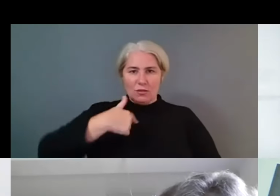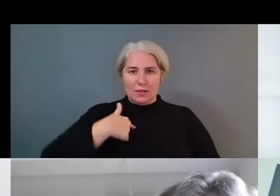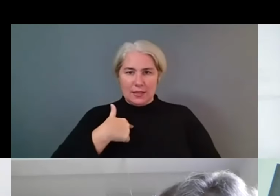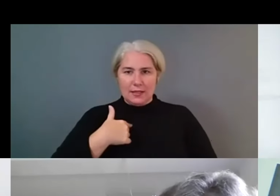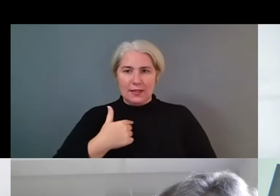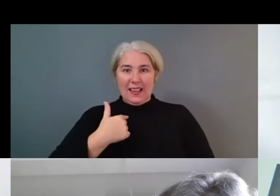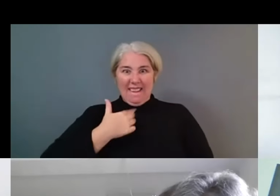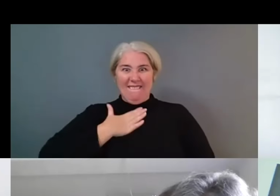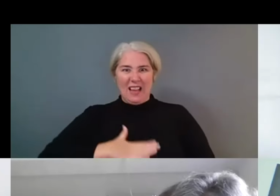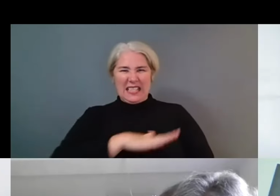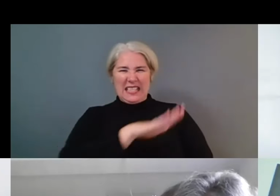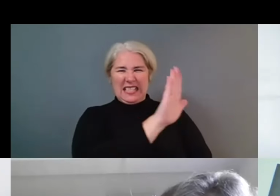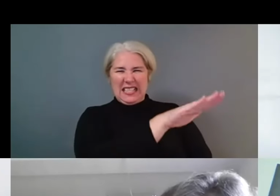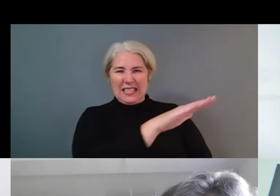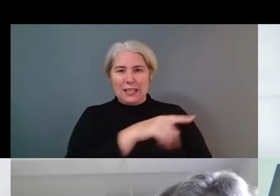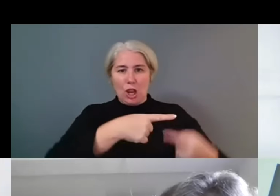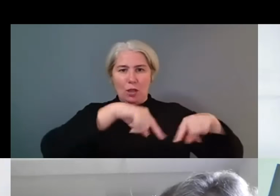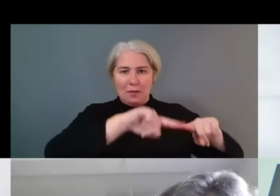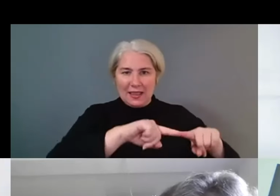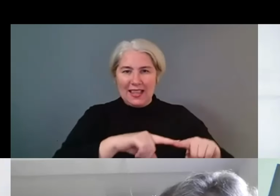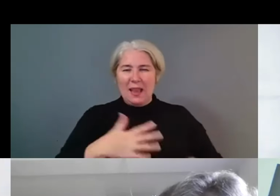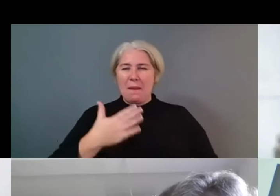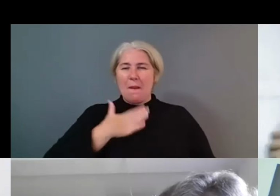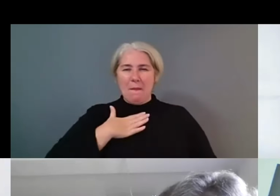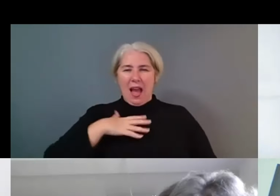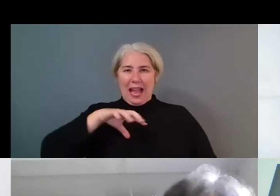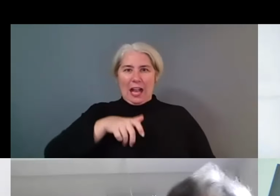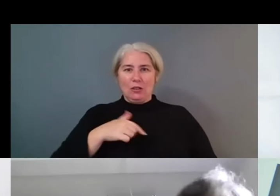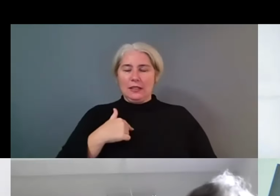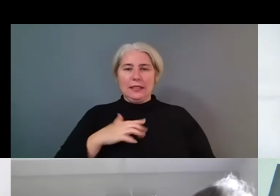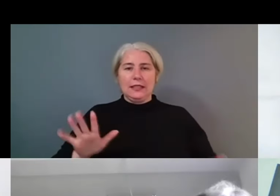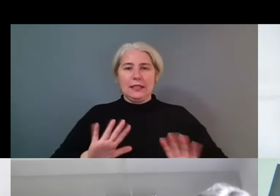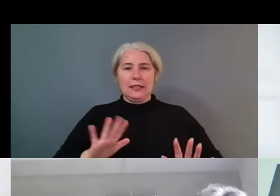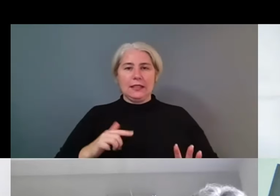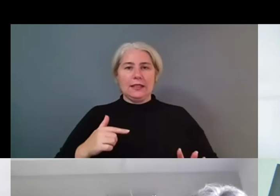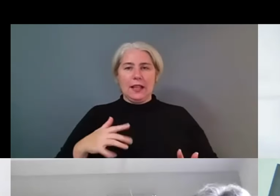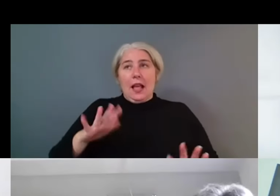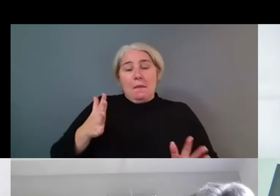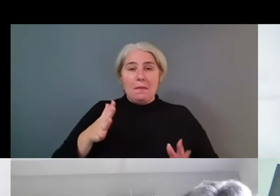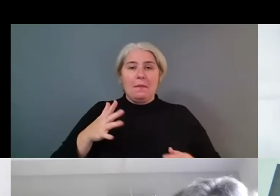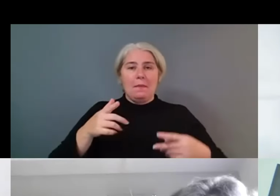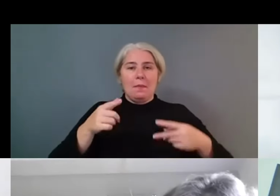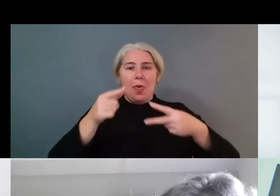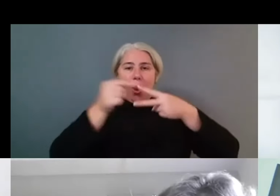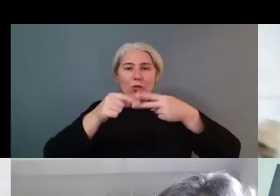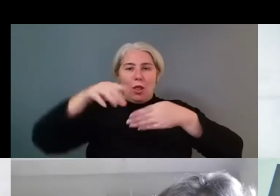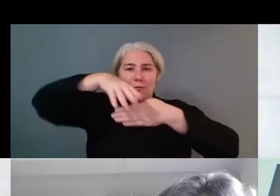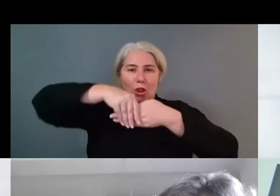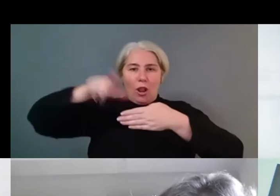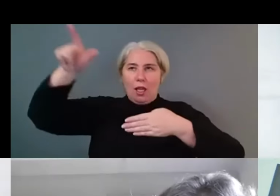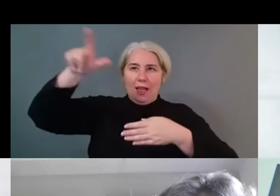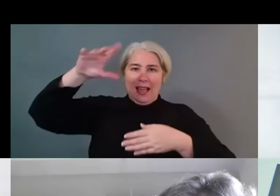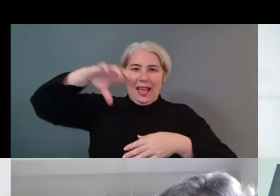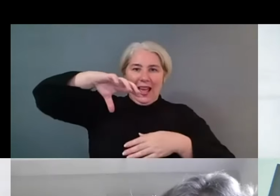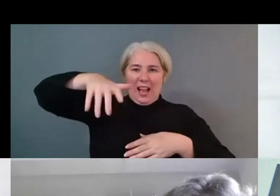raise before the CRPD committee, and maybe their country is not the best place to raise it from. Maybe it hasn't ratified the optional protocol, maybe it did, but maybe there is another